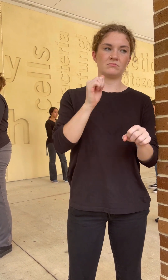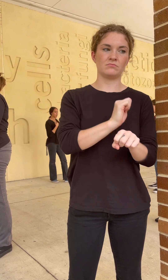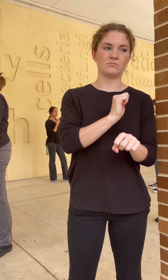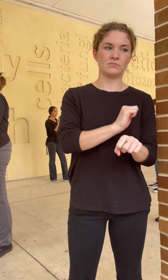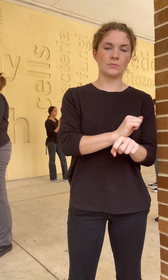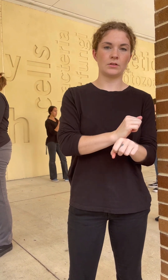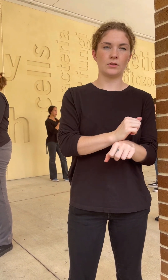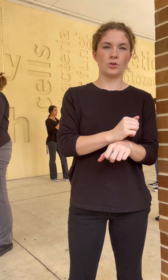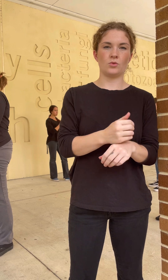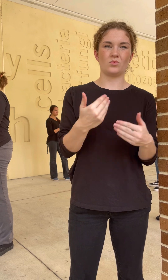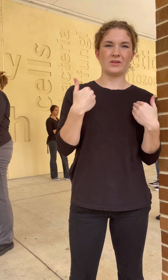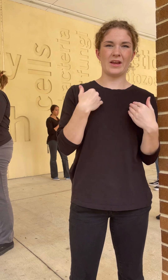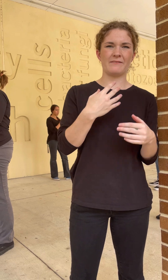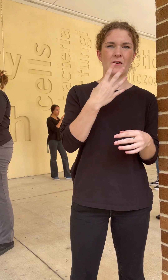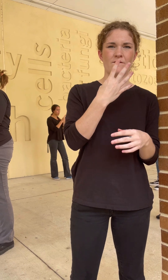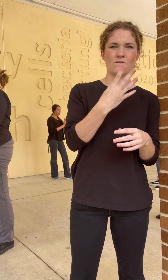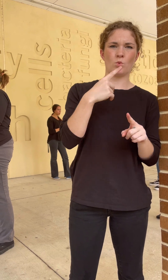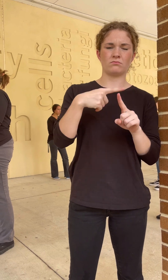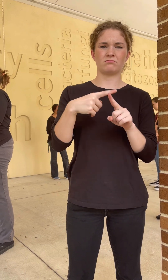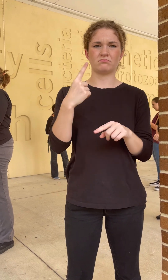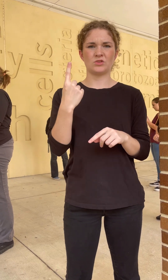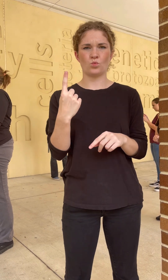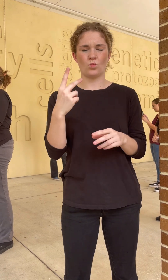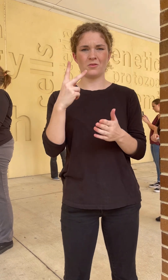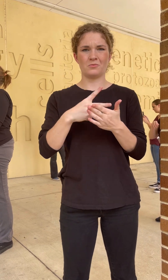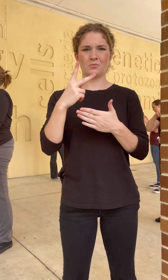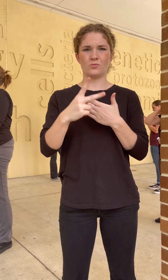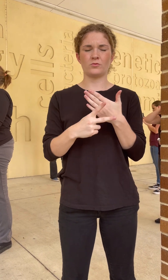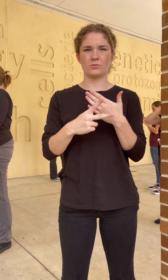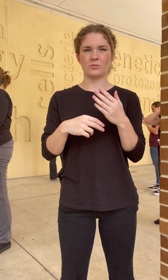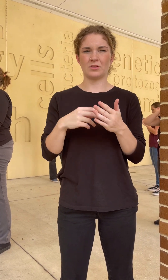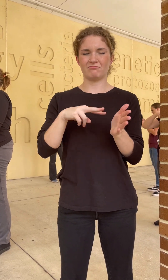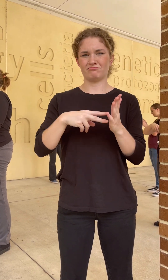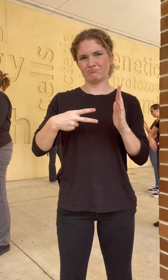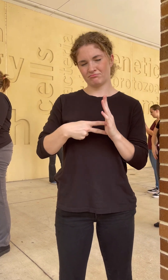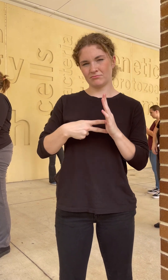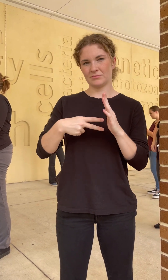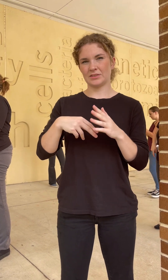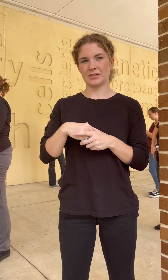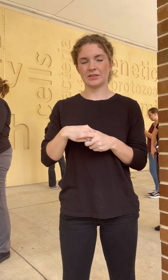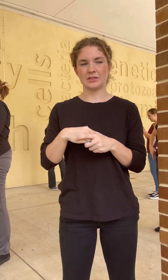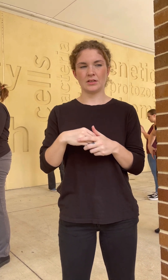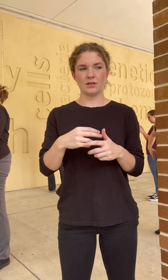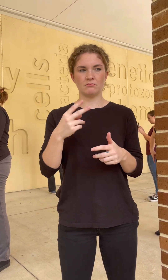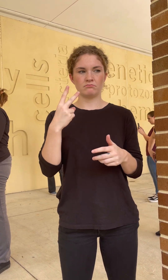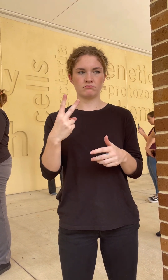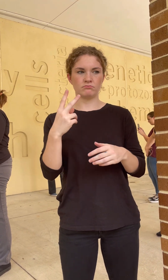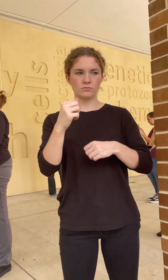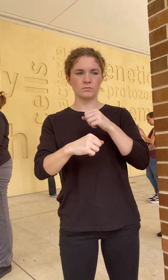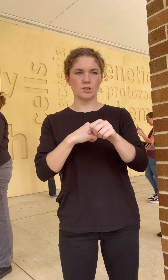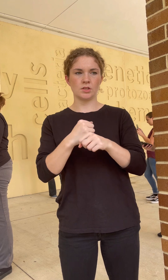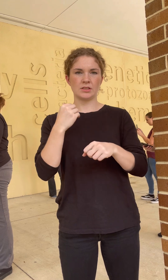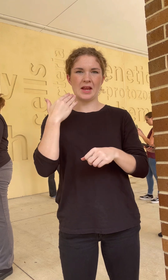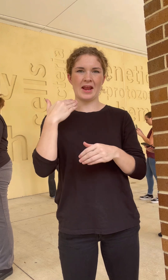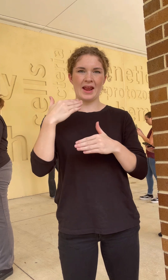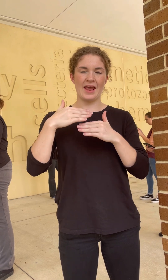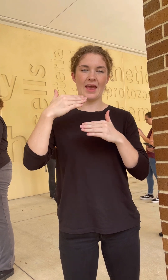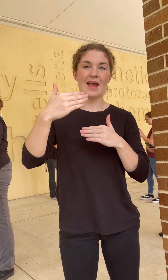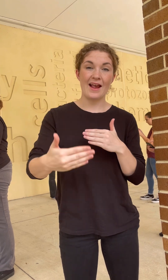So after your first 2 years, you apply to be in the social work program, and then you can do an interview to get into the master's program.